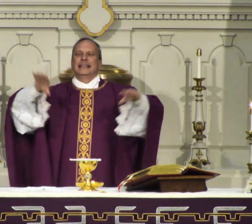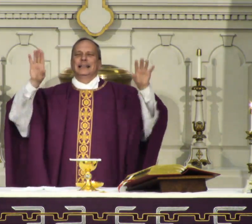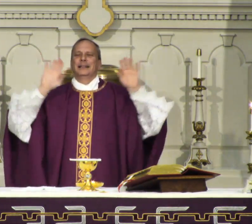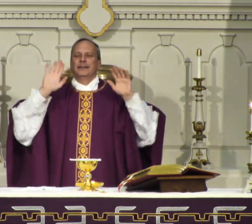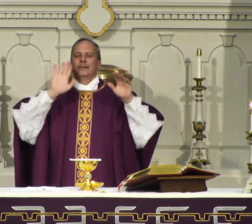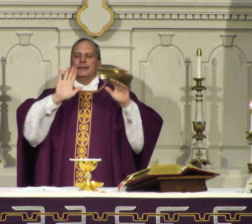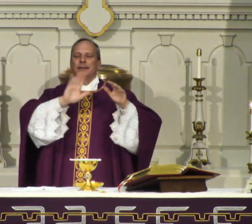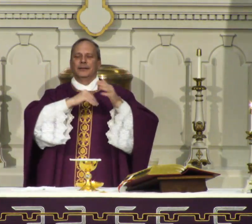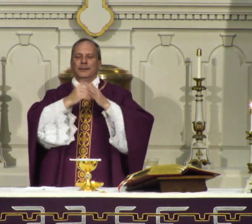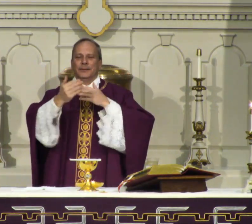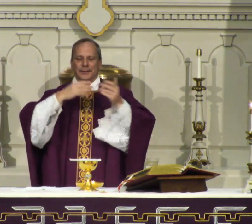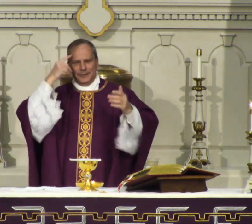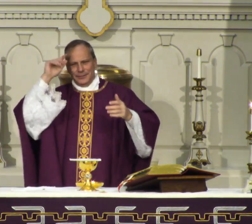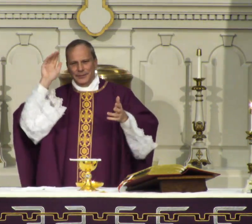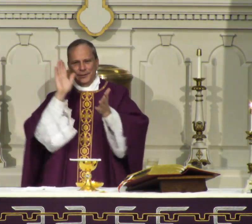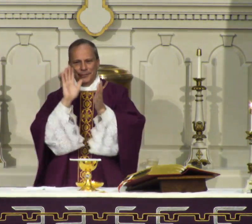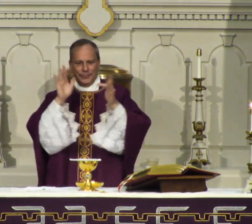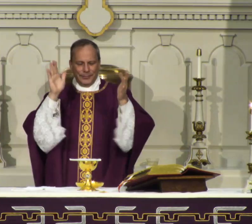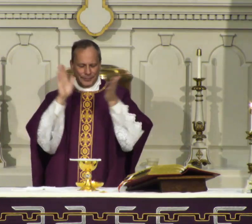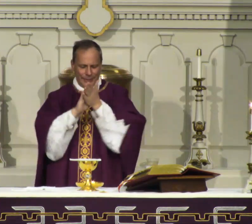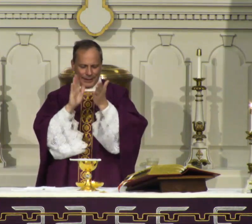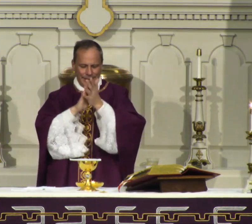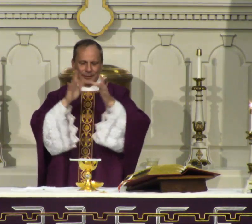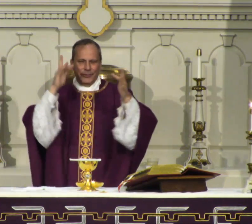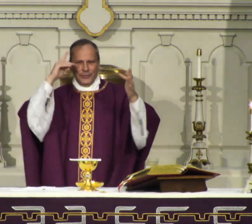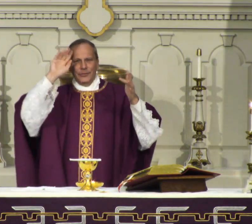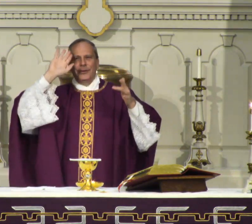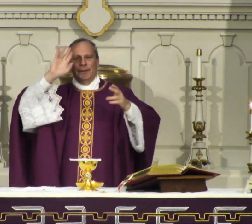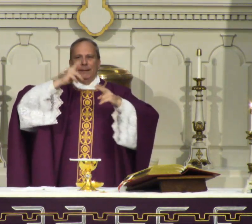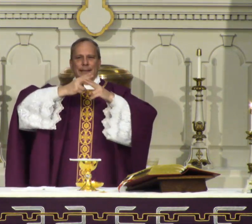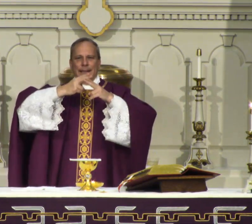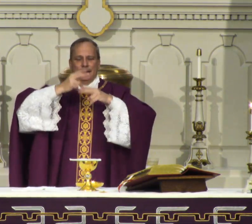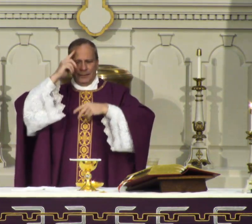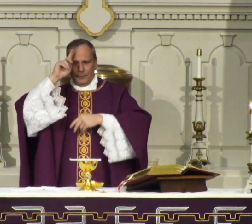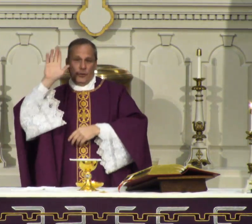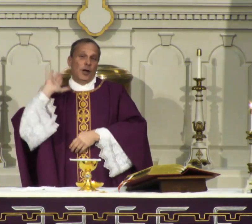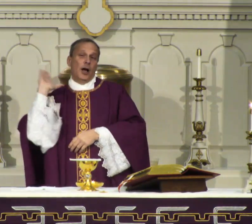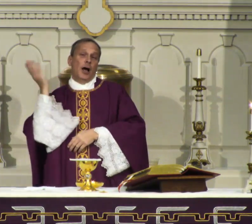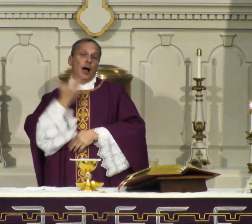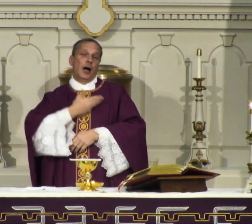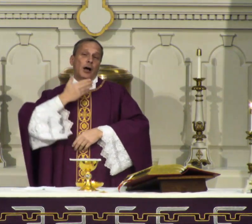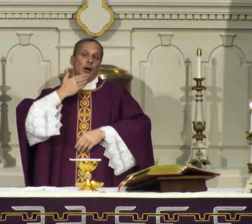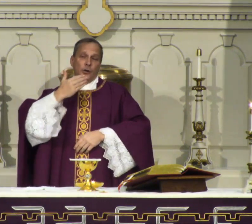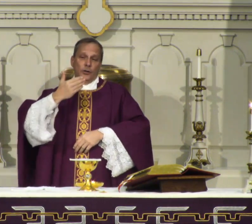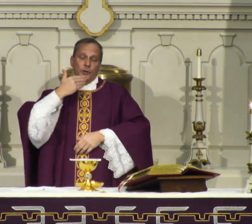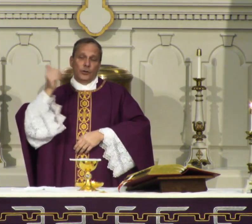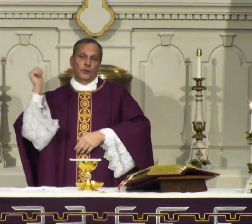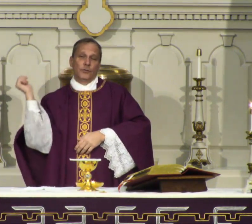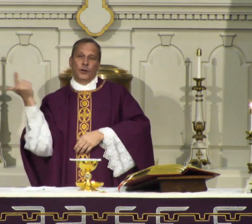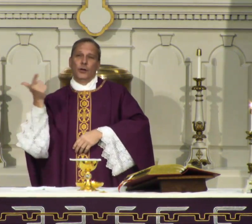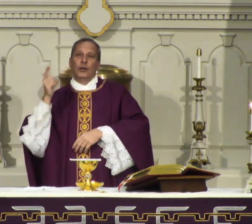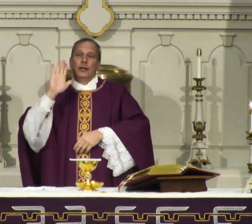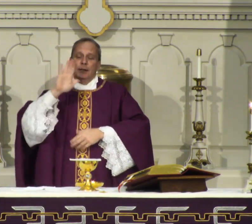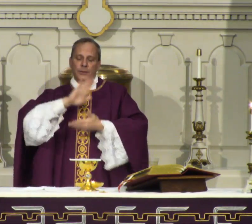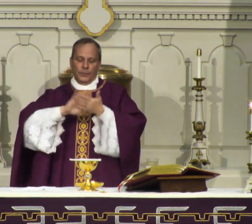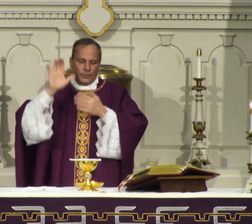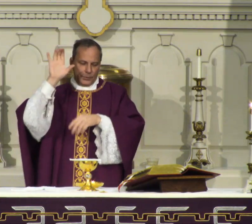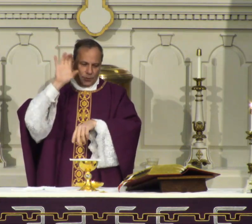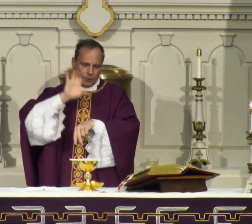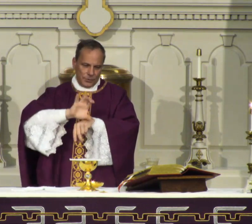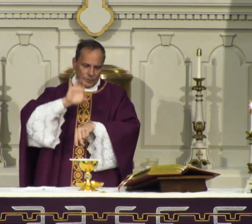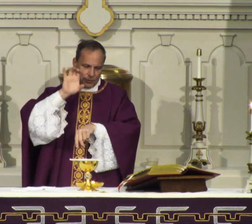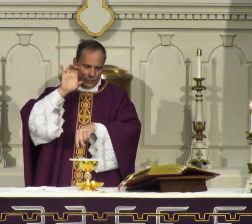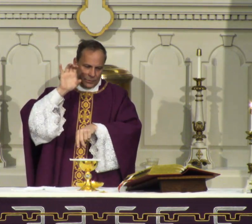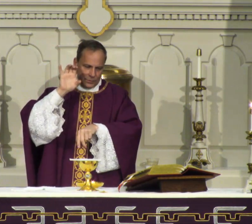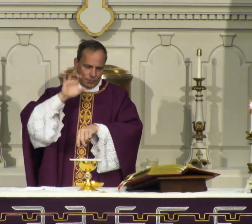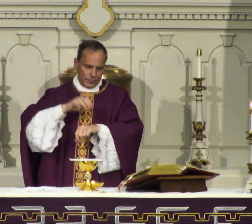the sacrifice at your hands, the praise and good for our good and the good of all this holy church.